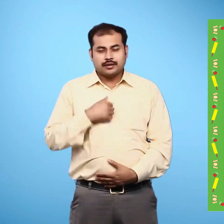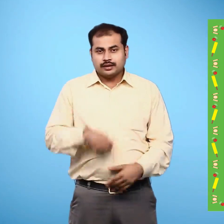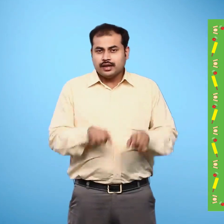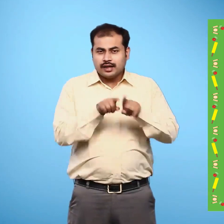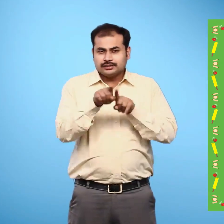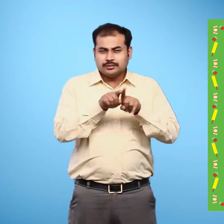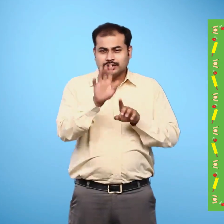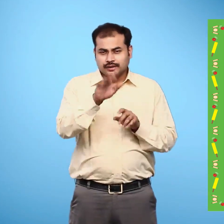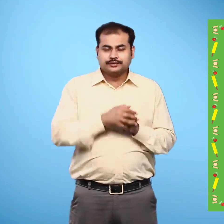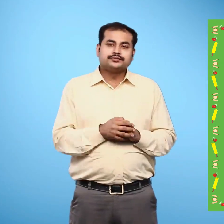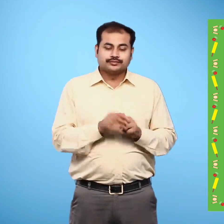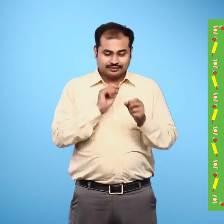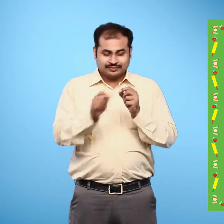Like only matchboxes.